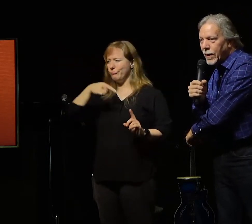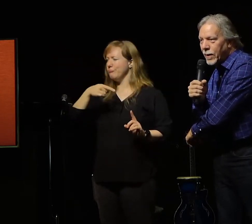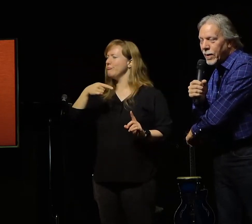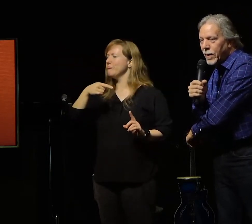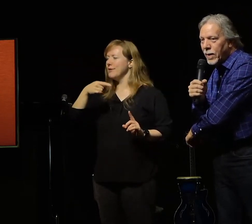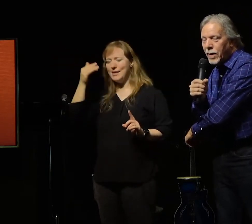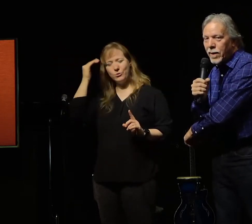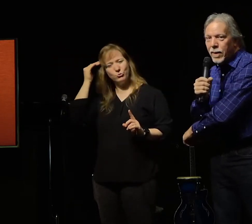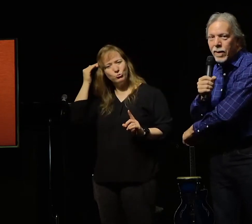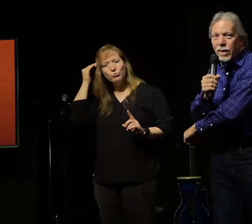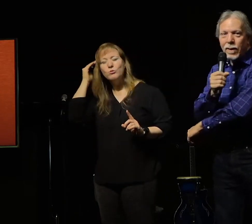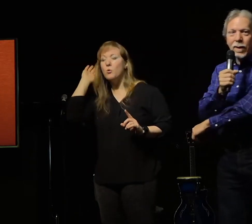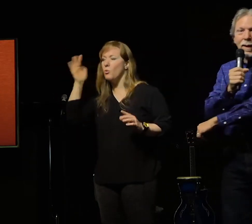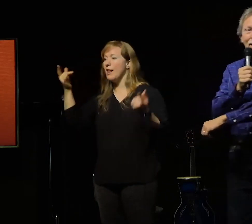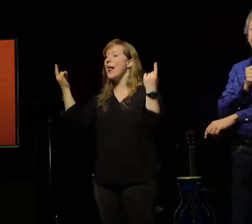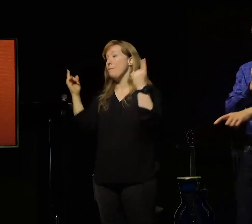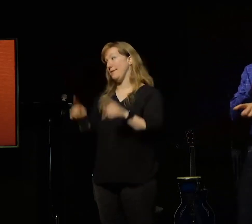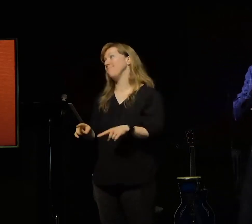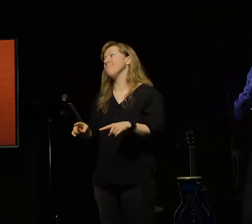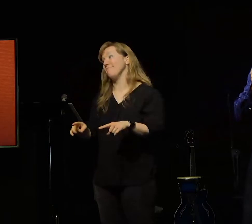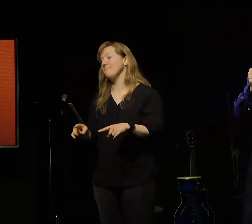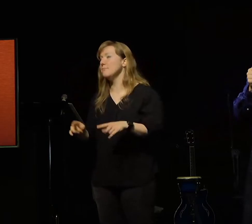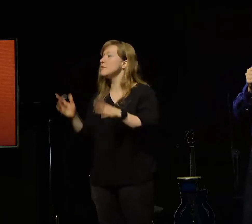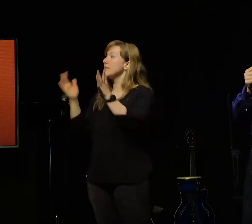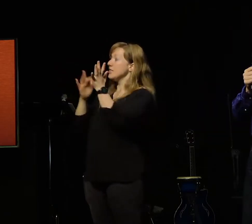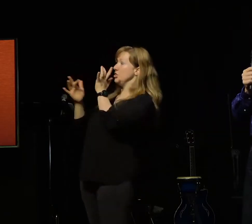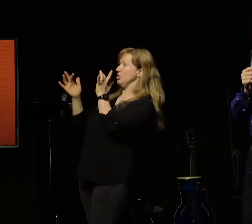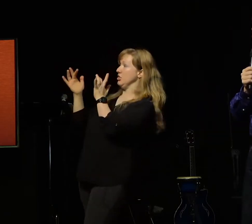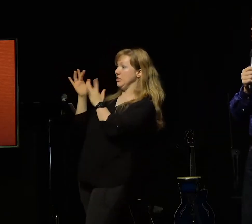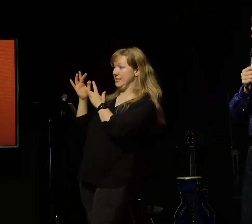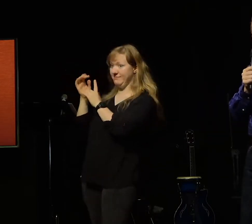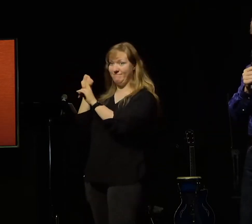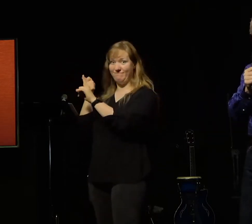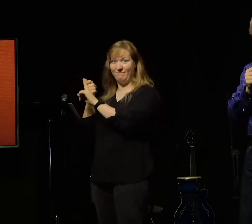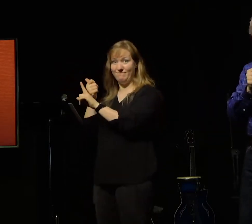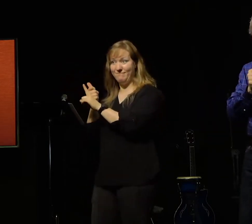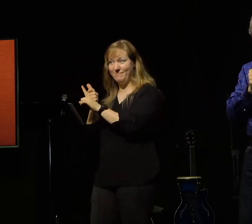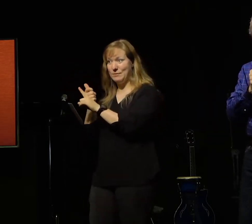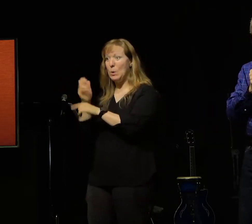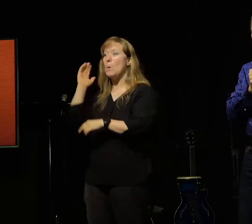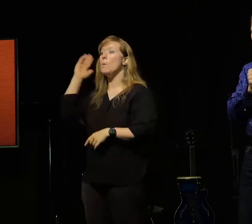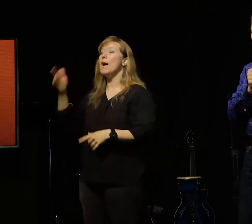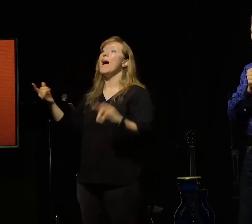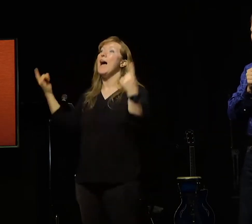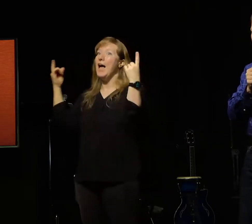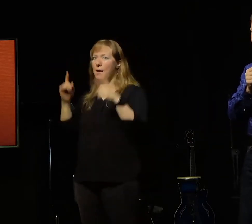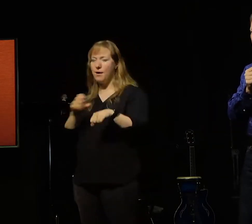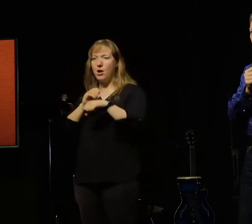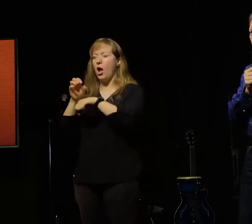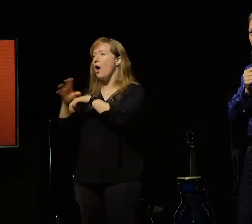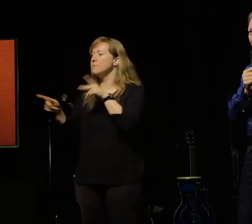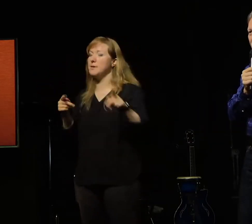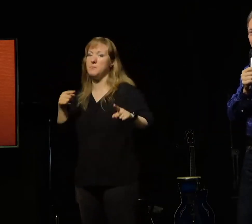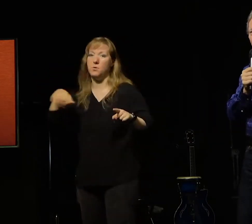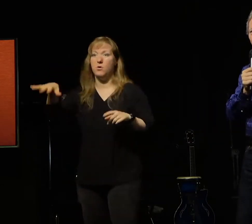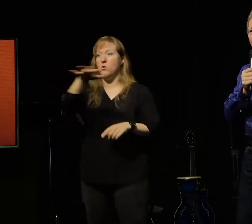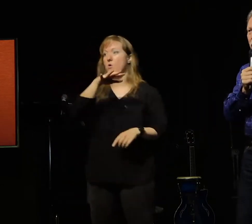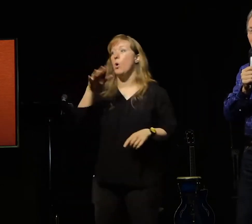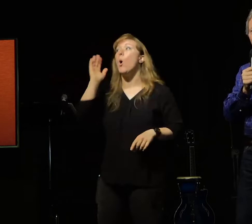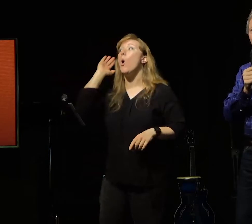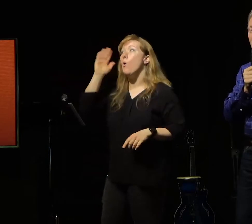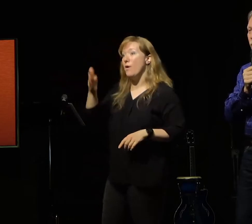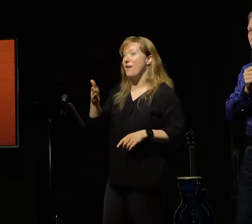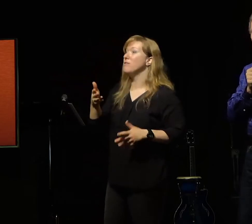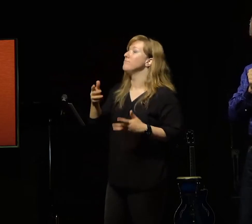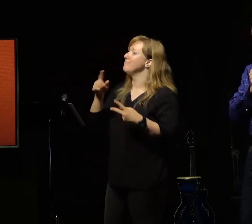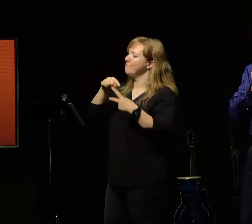predicted that this Jesus, this child, he's going to be a polarizer. He's going to divide people.